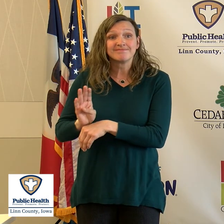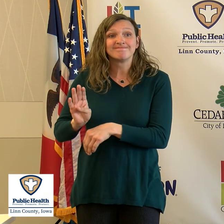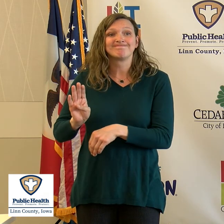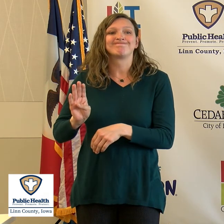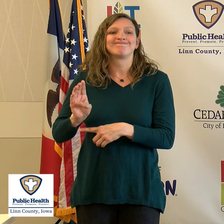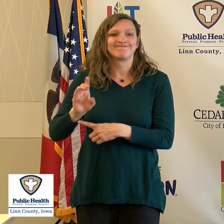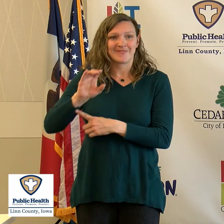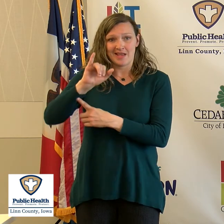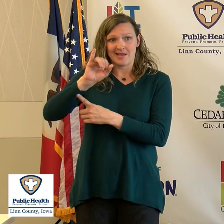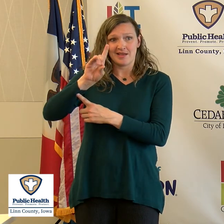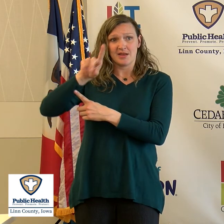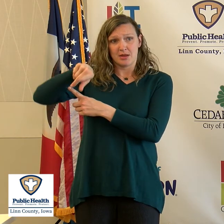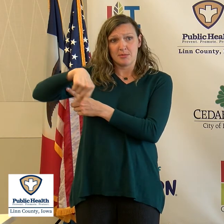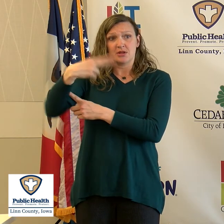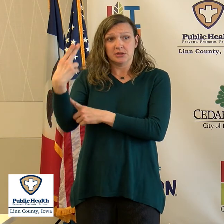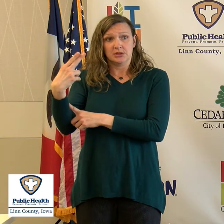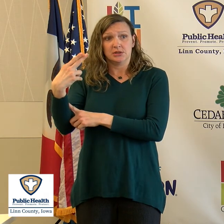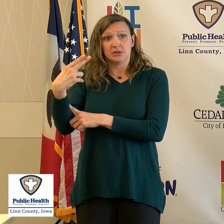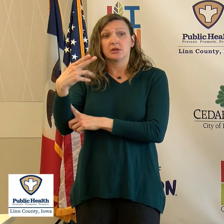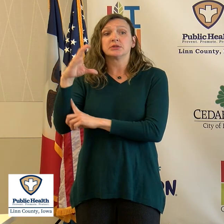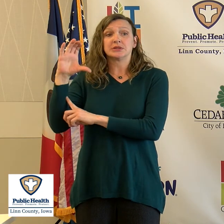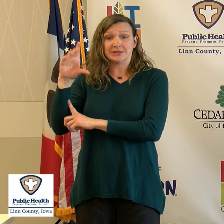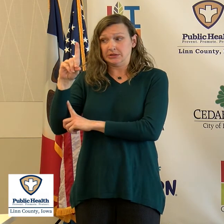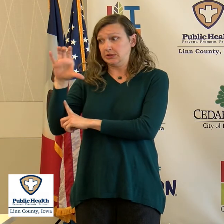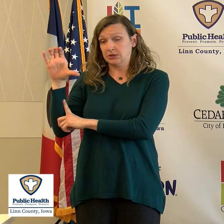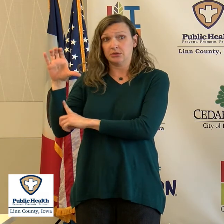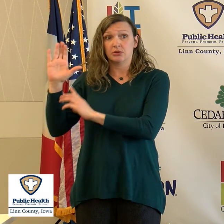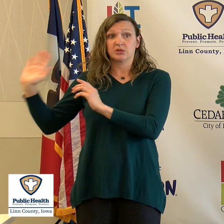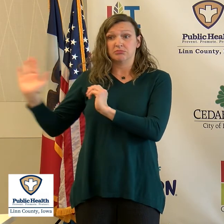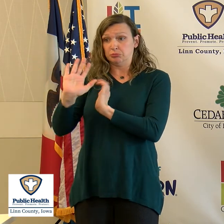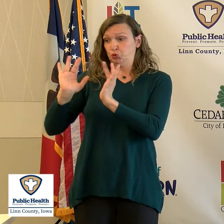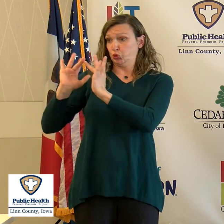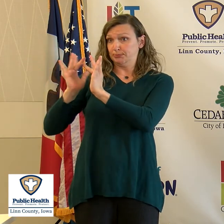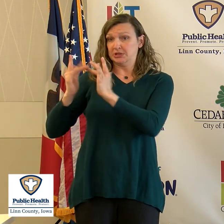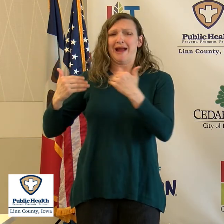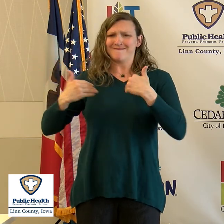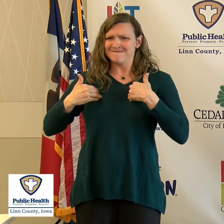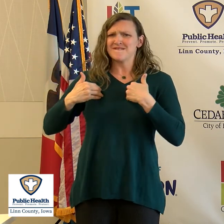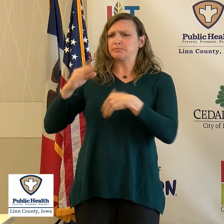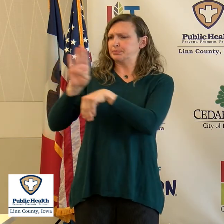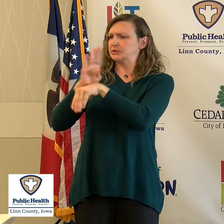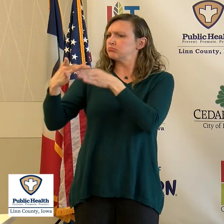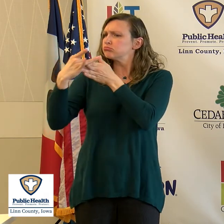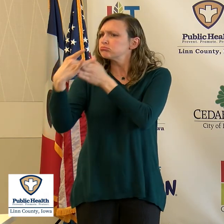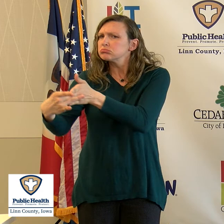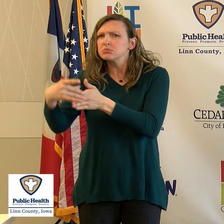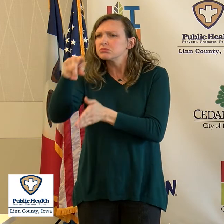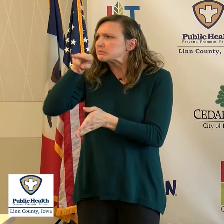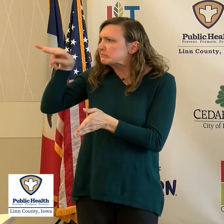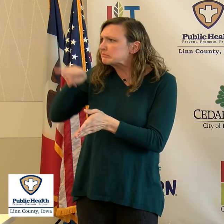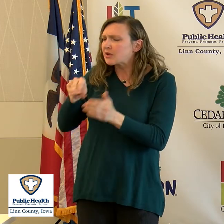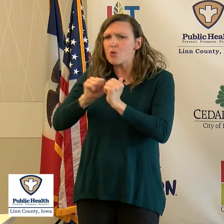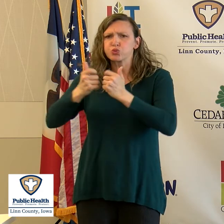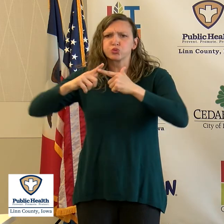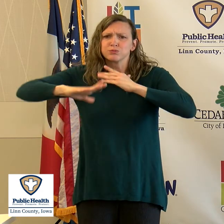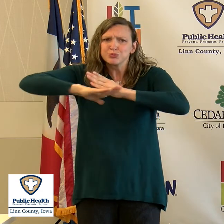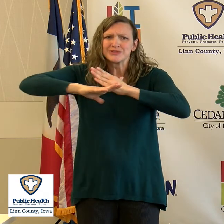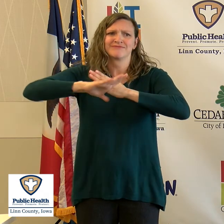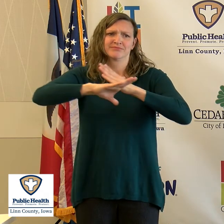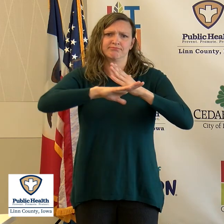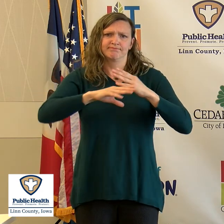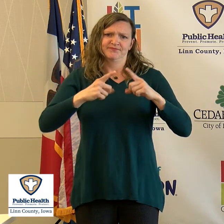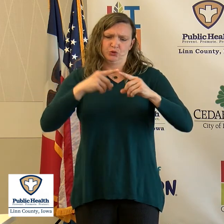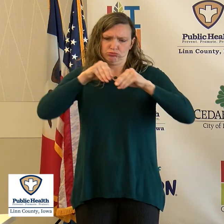the Centers for Disease Control and Prevention websites. Locally, residents can find information